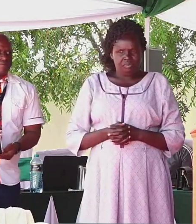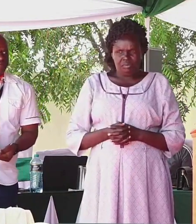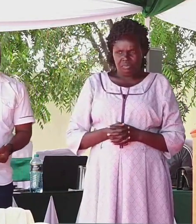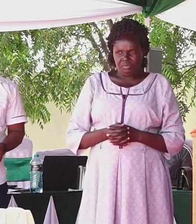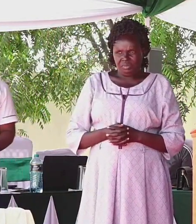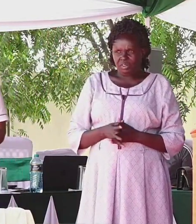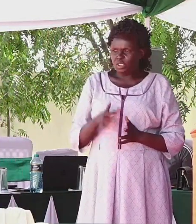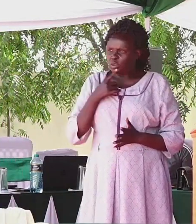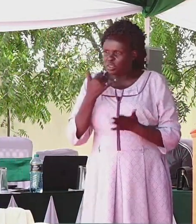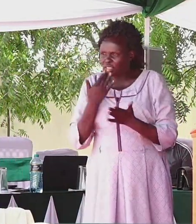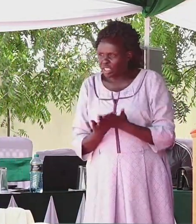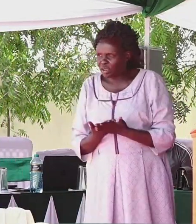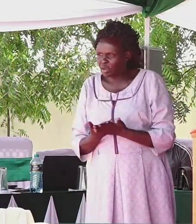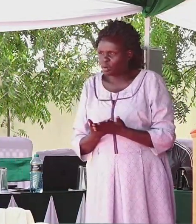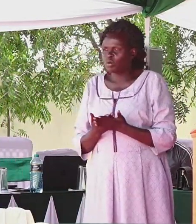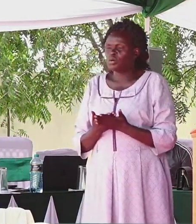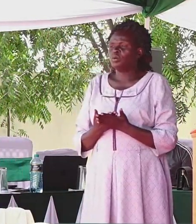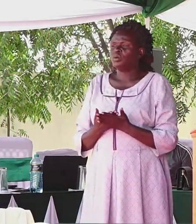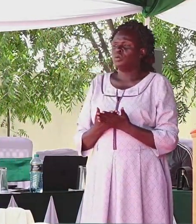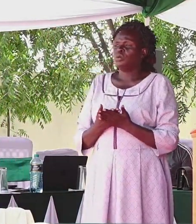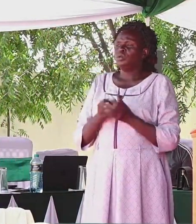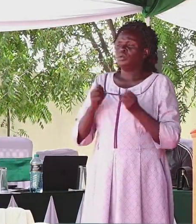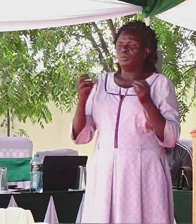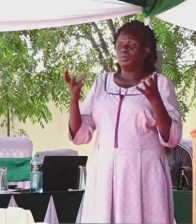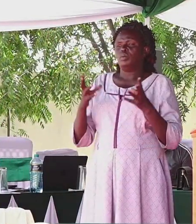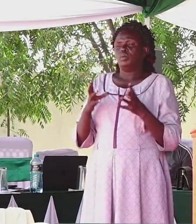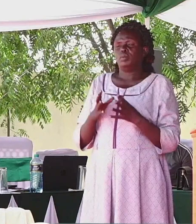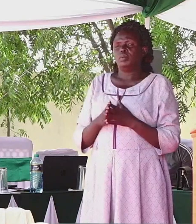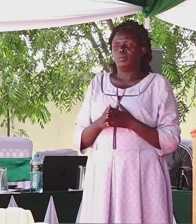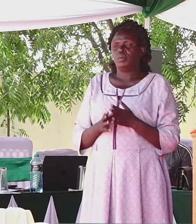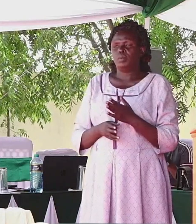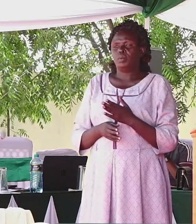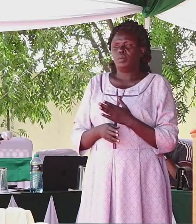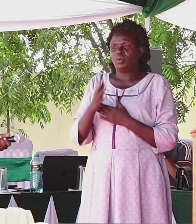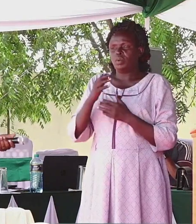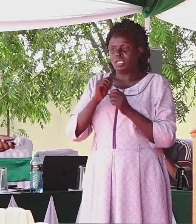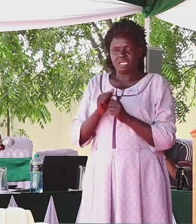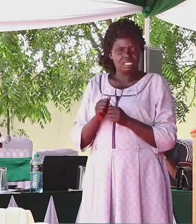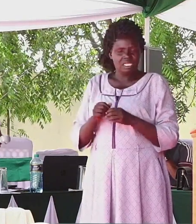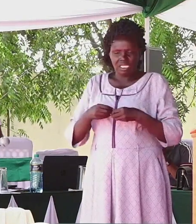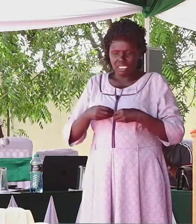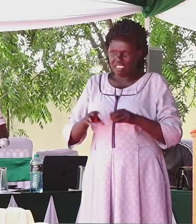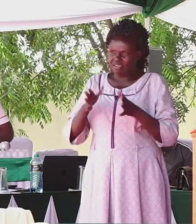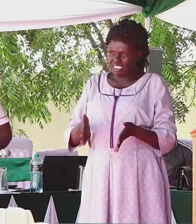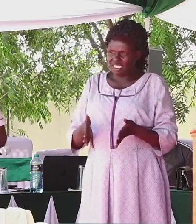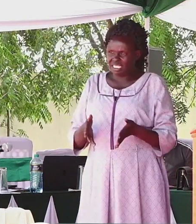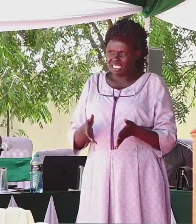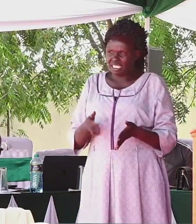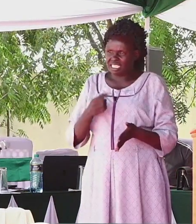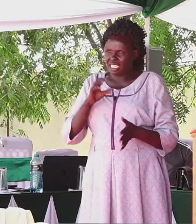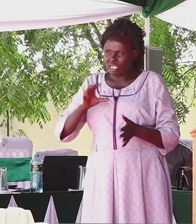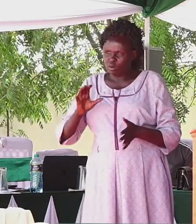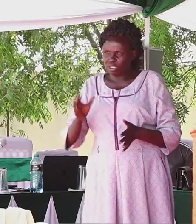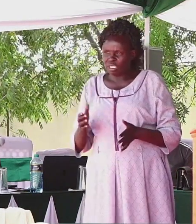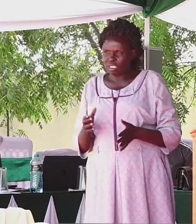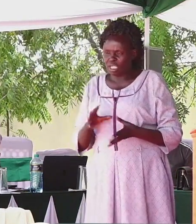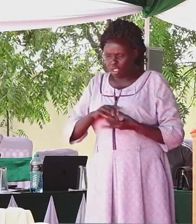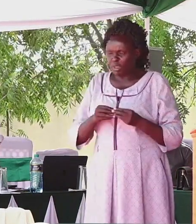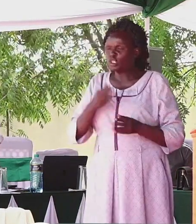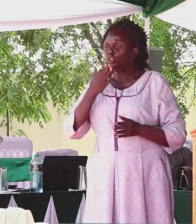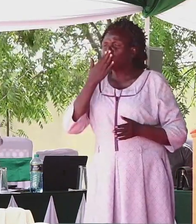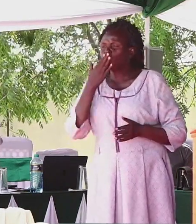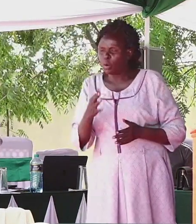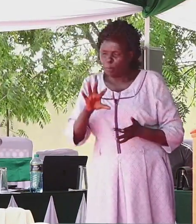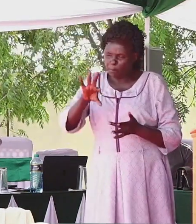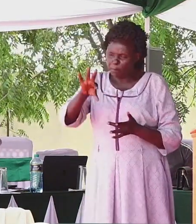So thank you so much. It's my prayer that God leads us as we leave this county. Please make sure you pick